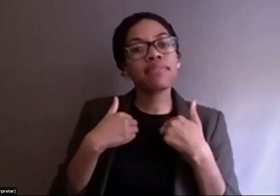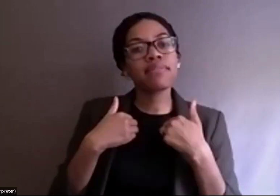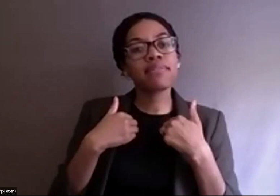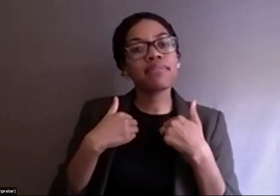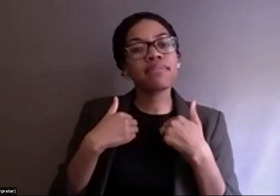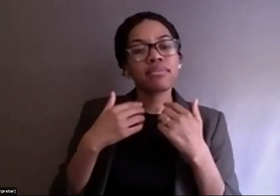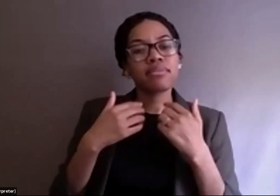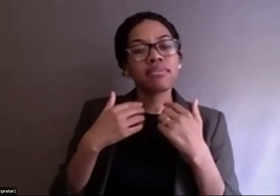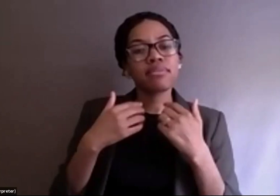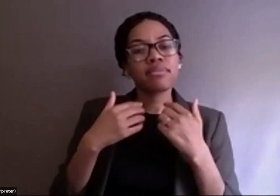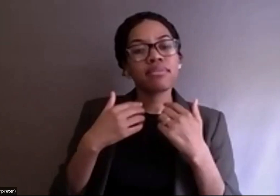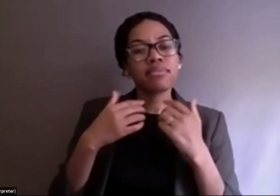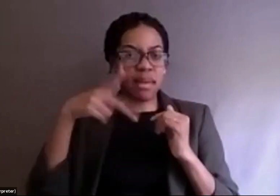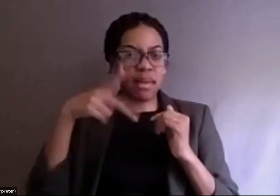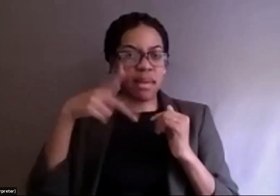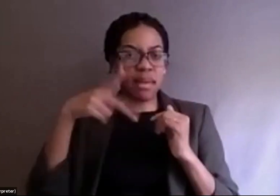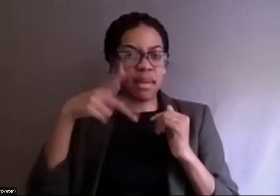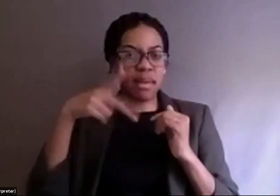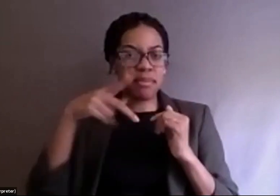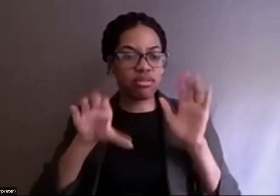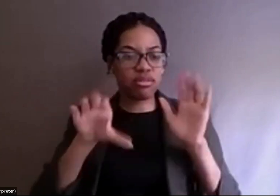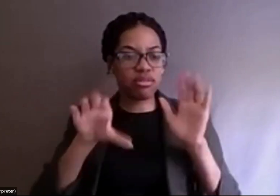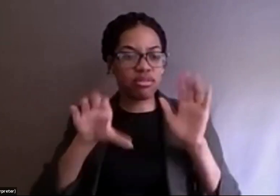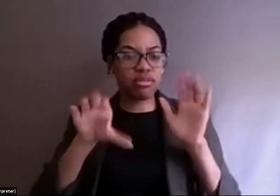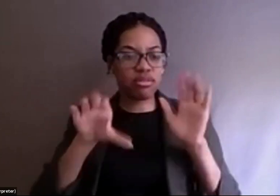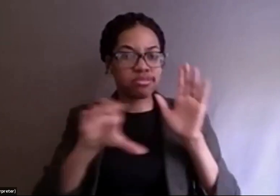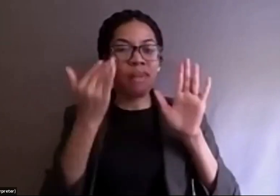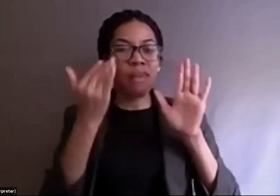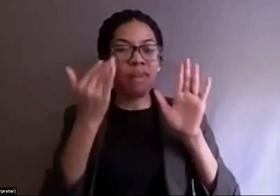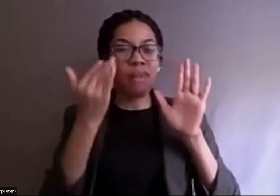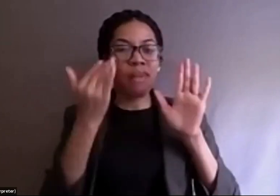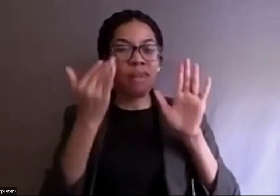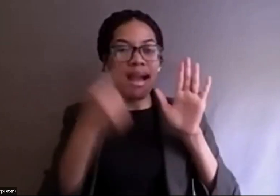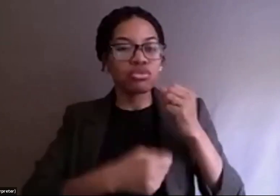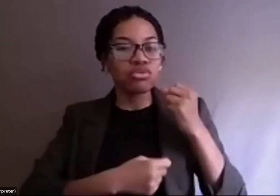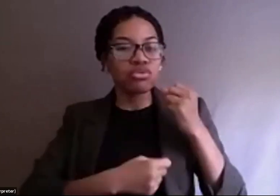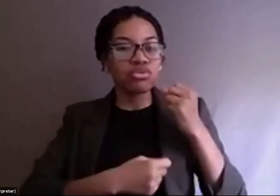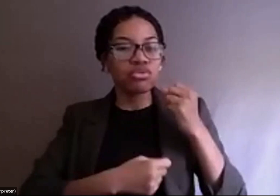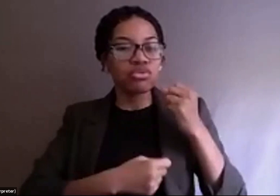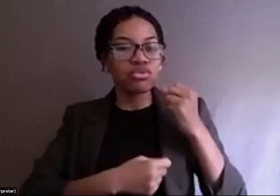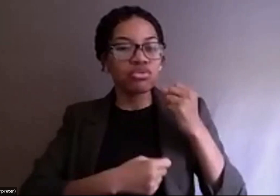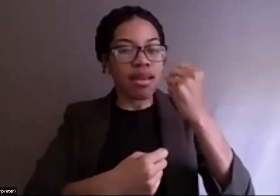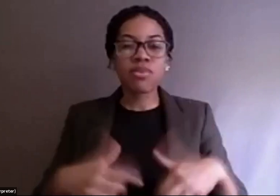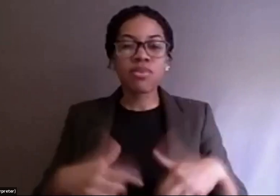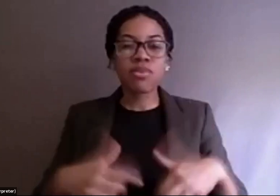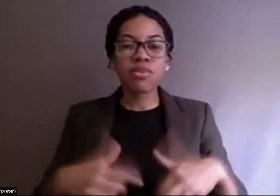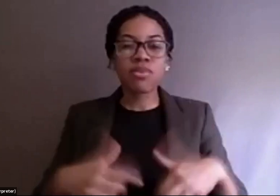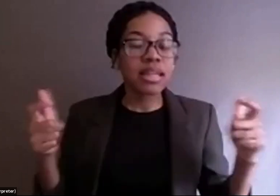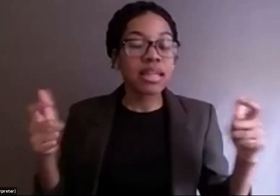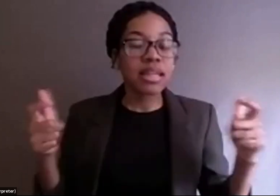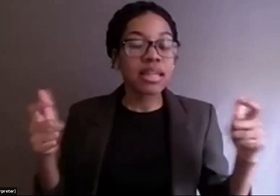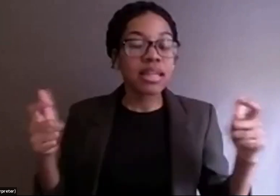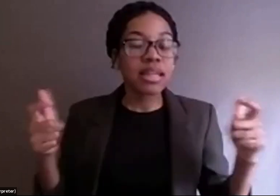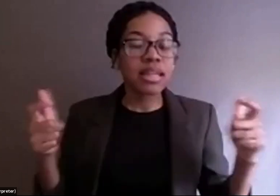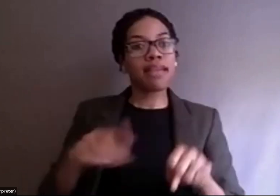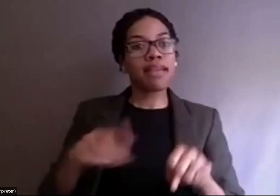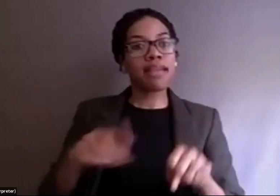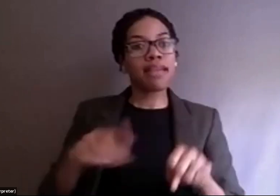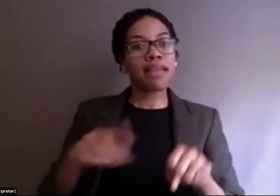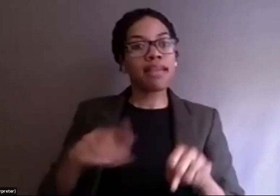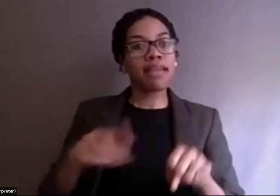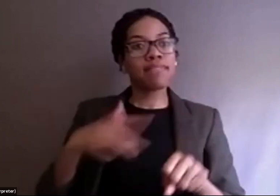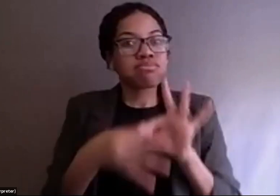the Black Panther because it showed strength and it was big and people could identify with it. So at the end